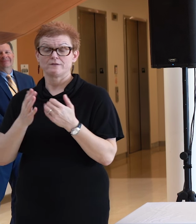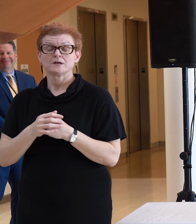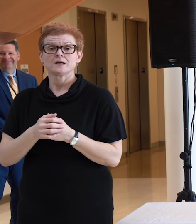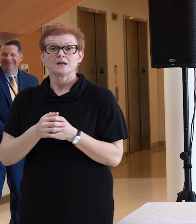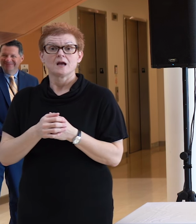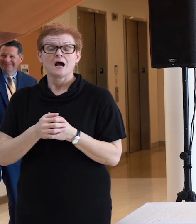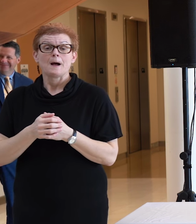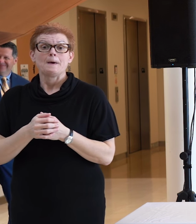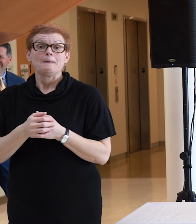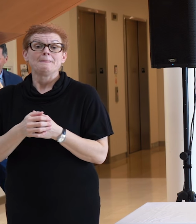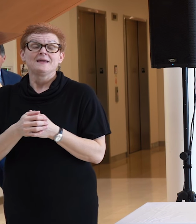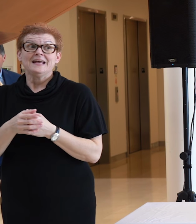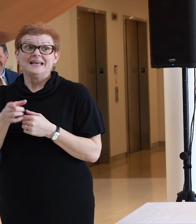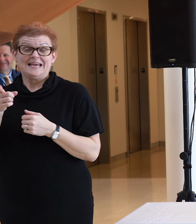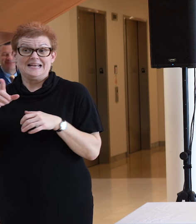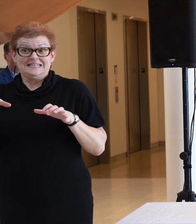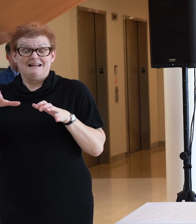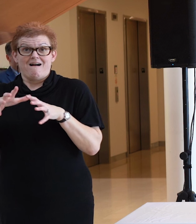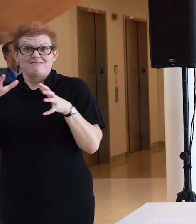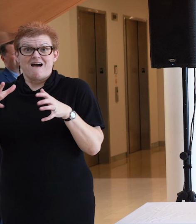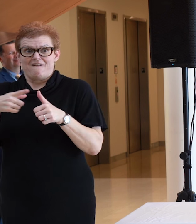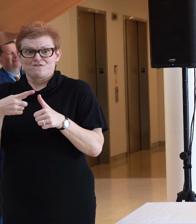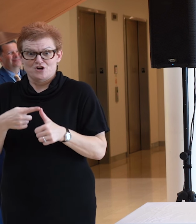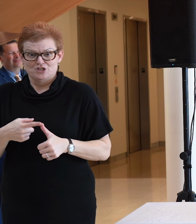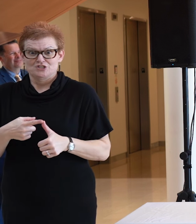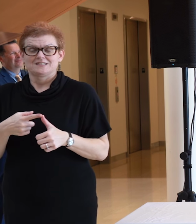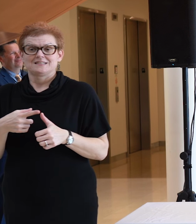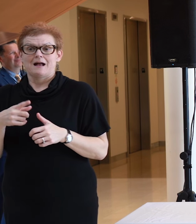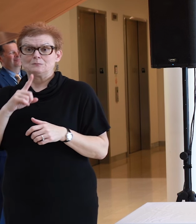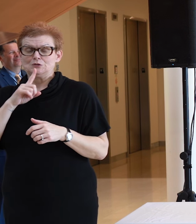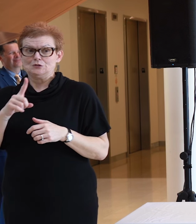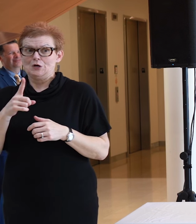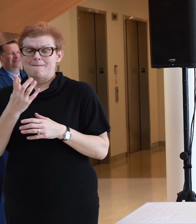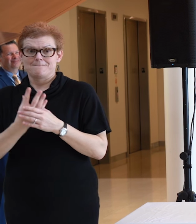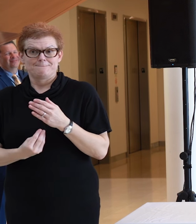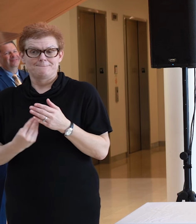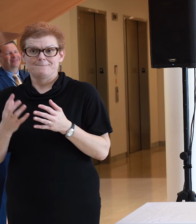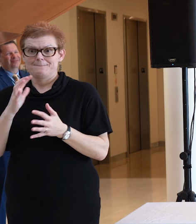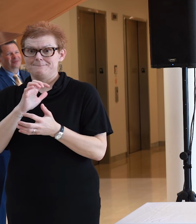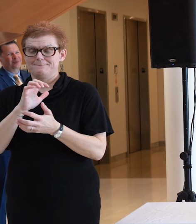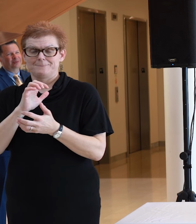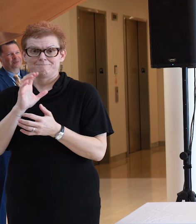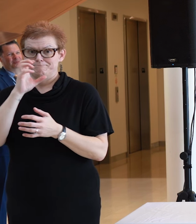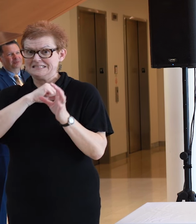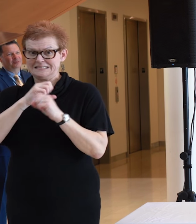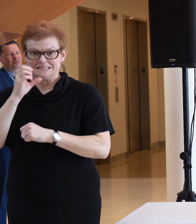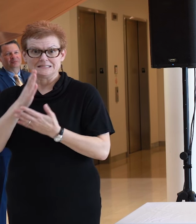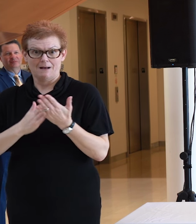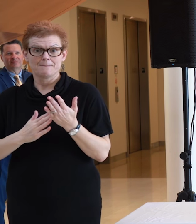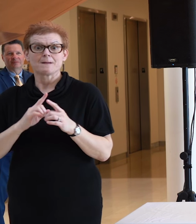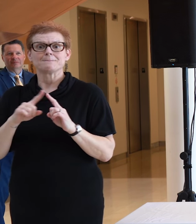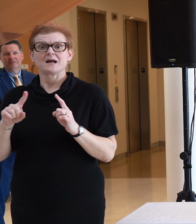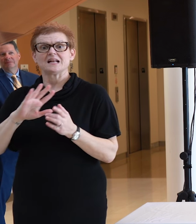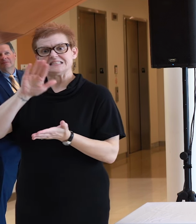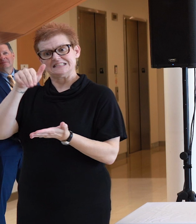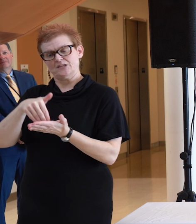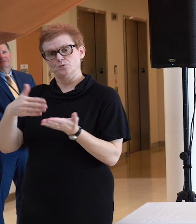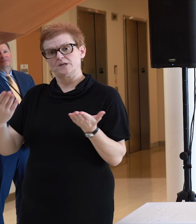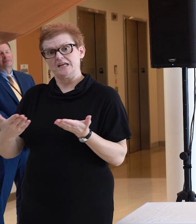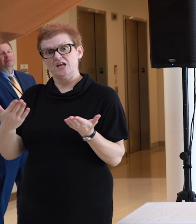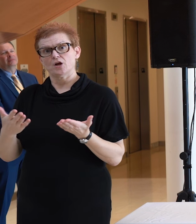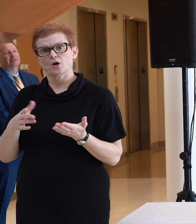lot of firsts. This was a lot of last minute digging that we did. And his efforts to improve the health of all people are centered here in